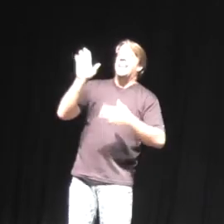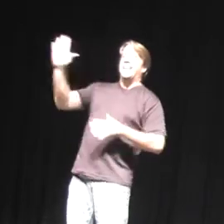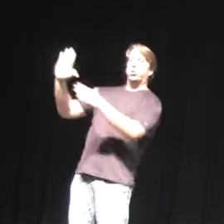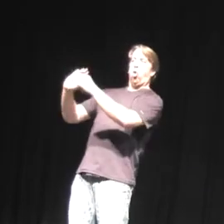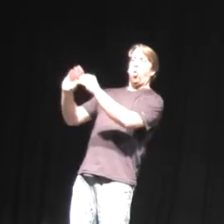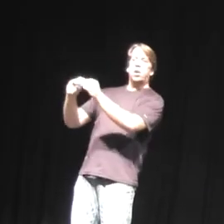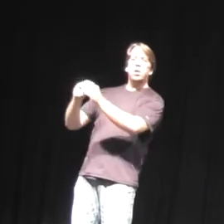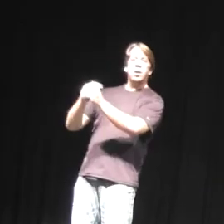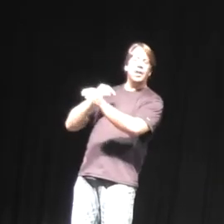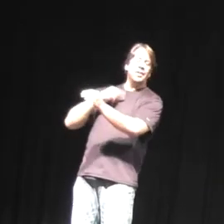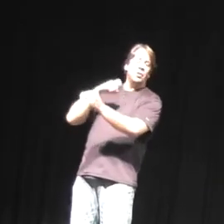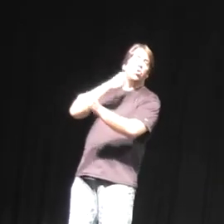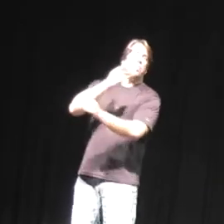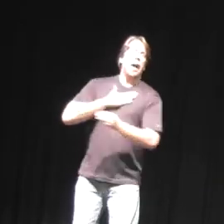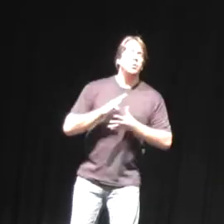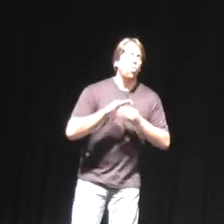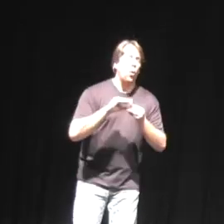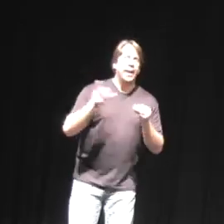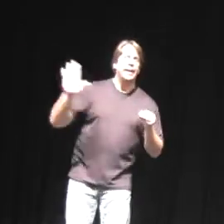mine. It's fine.